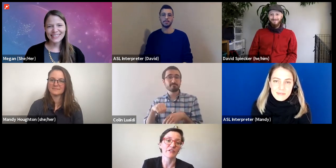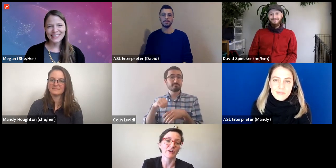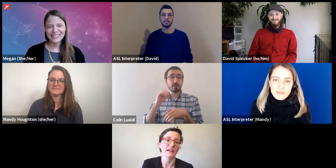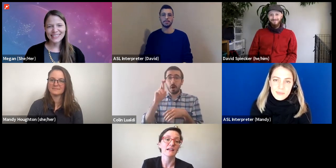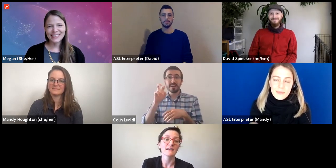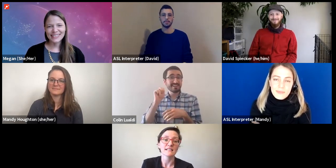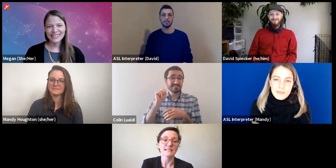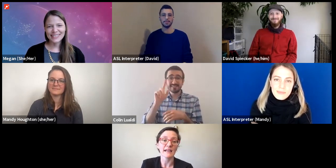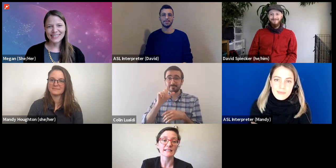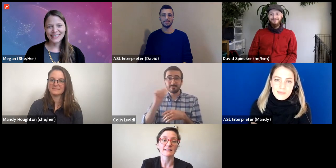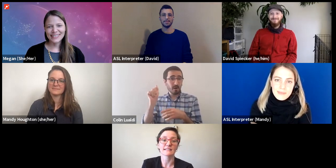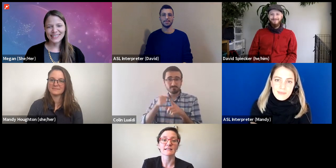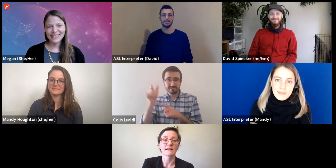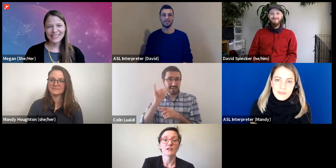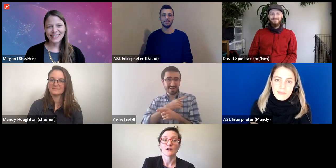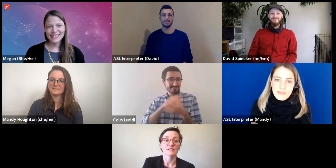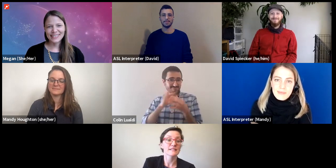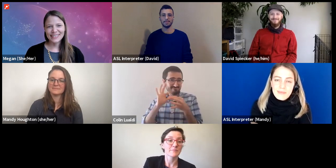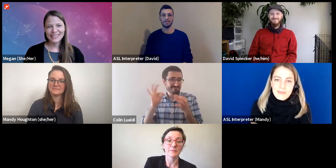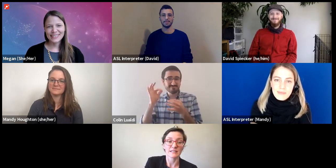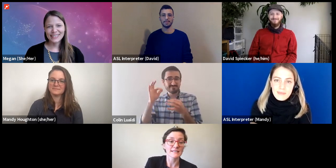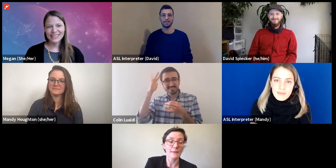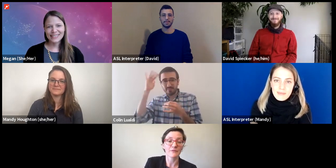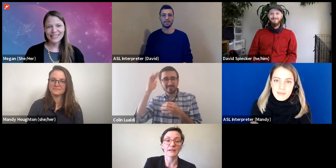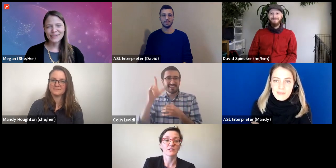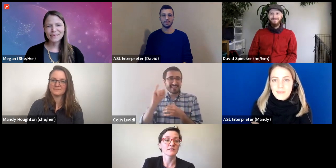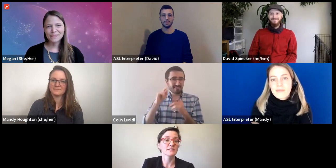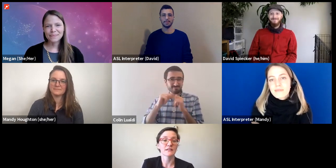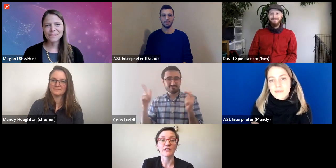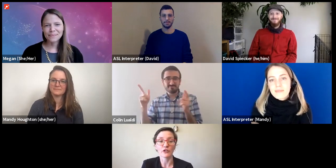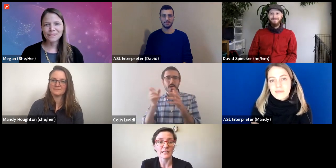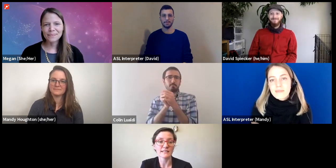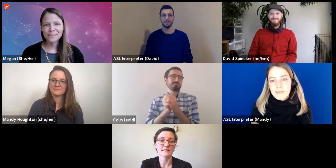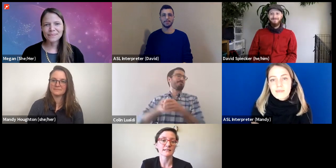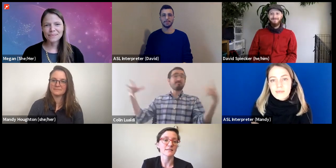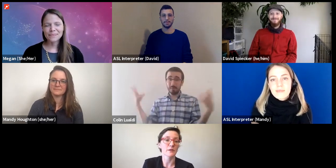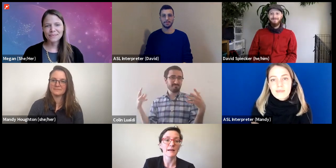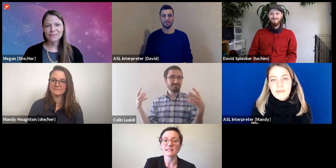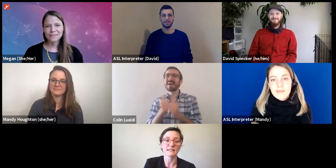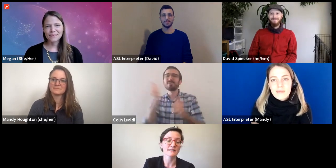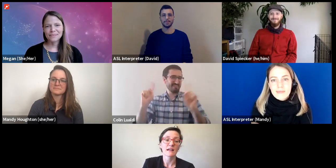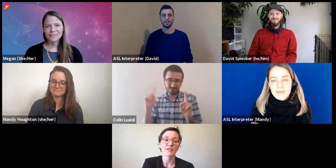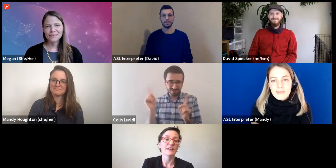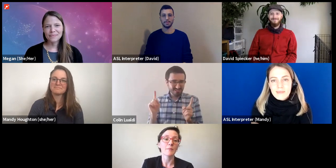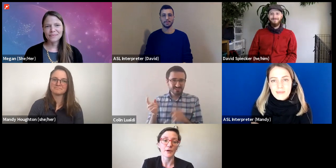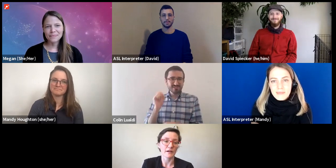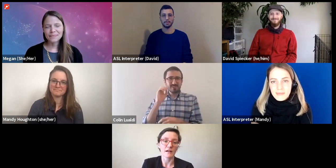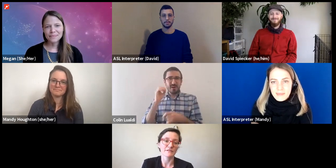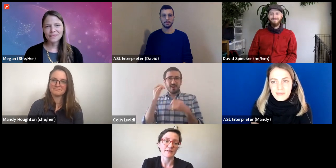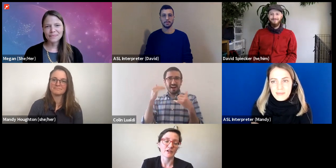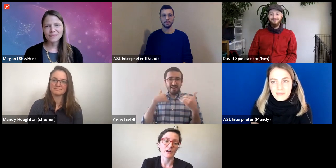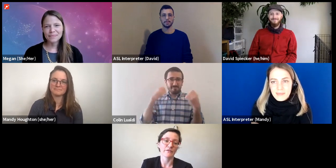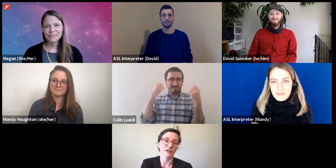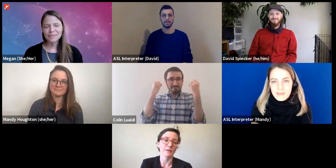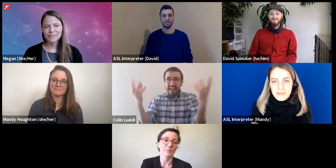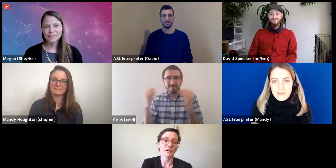and hard of hearing scientists, people in the STEM fields, theorists, experimentalists, the number of